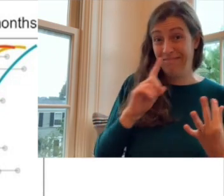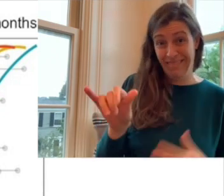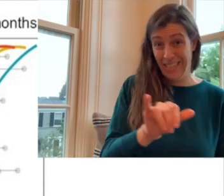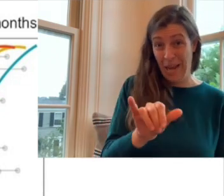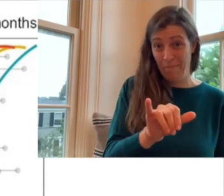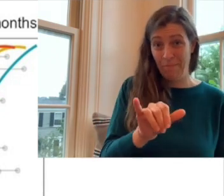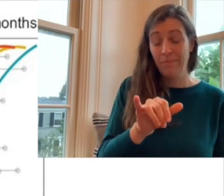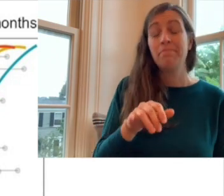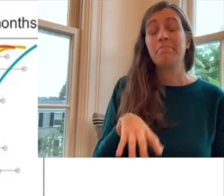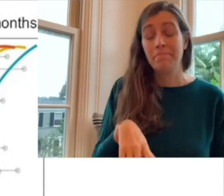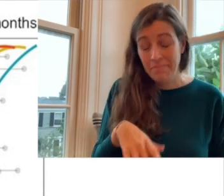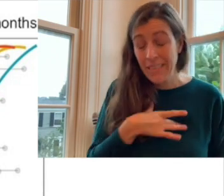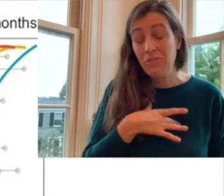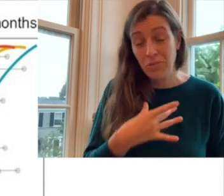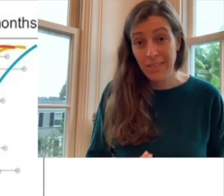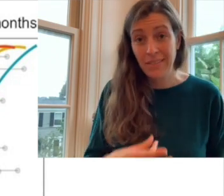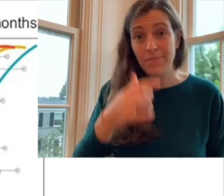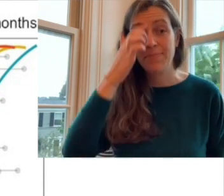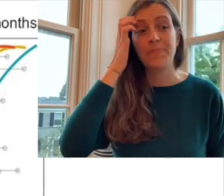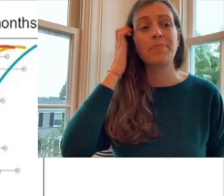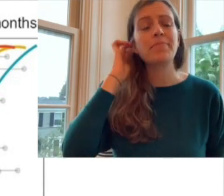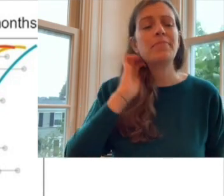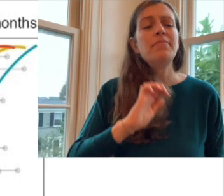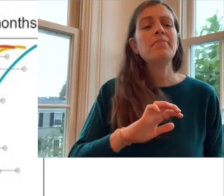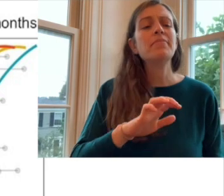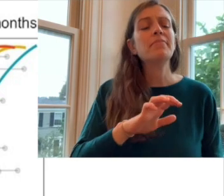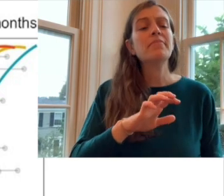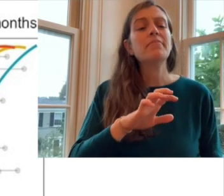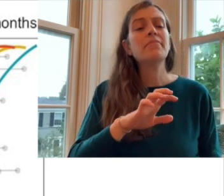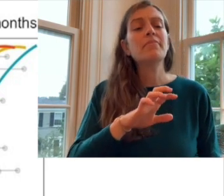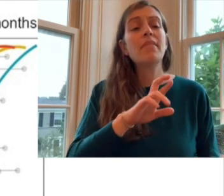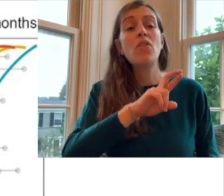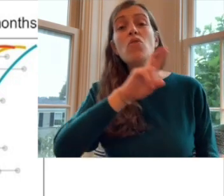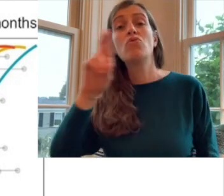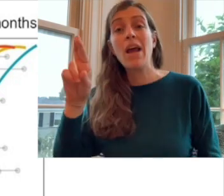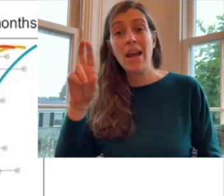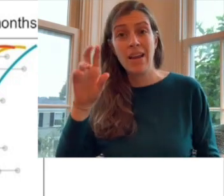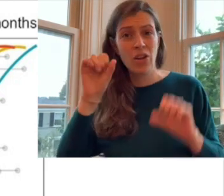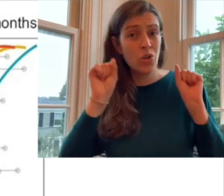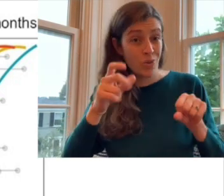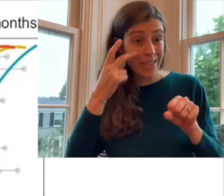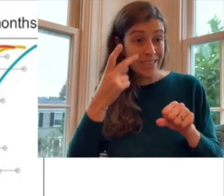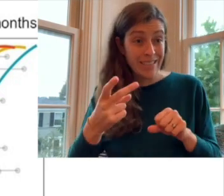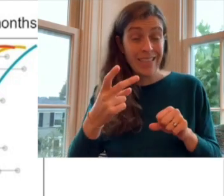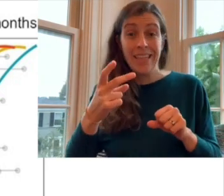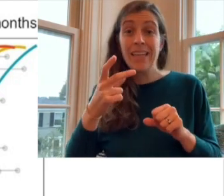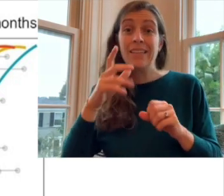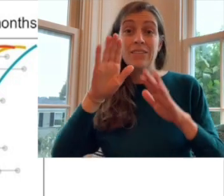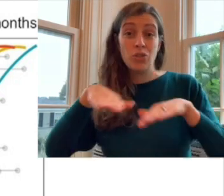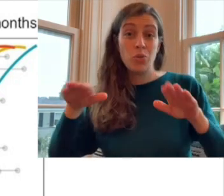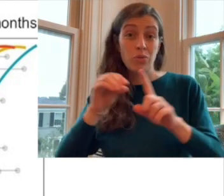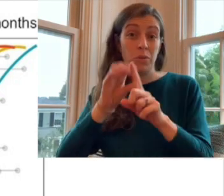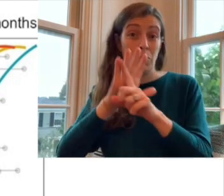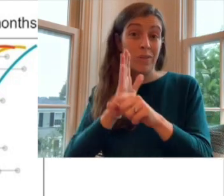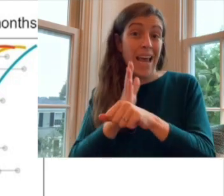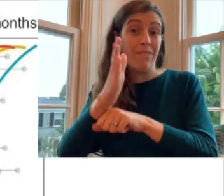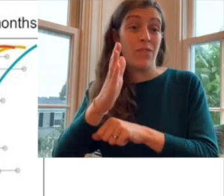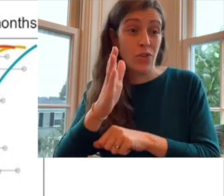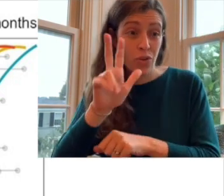data. There are a couple of outliers, but by and large, the distribution is completely overlapping. On the right, you can see the children who